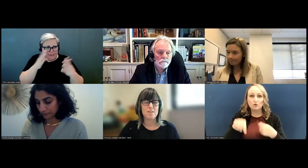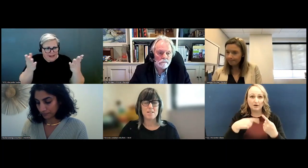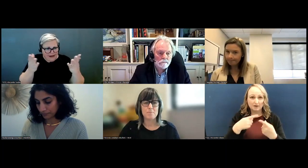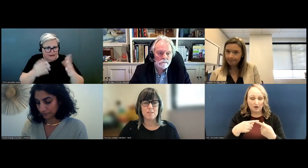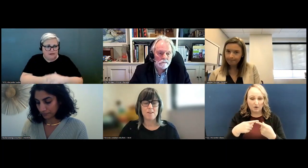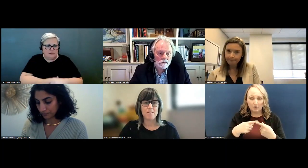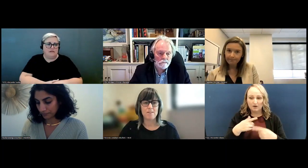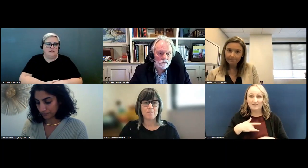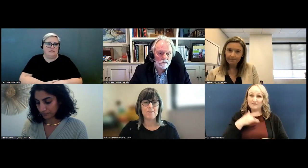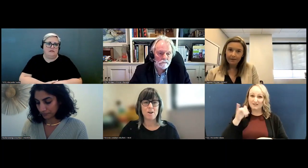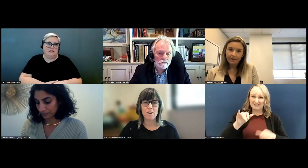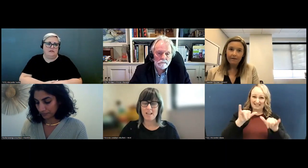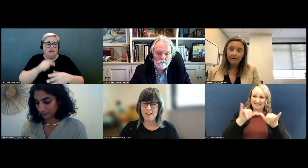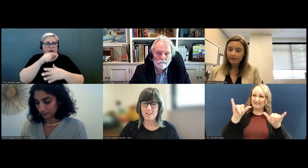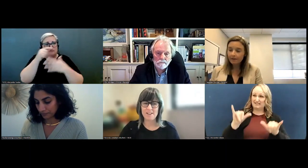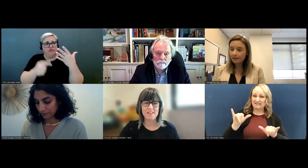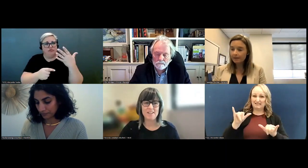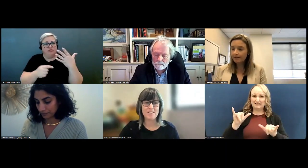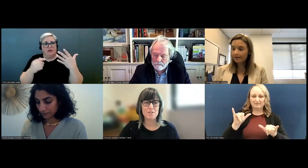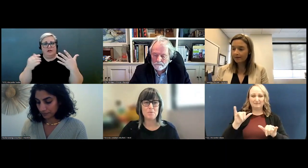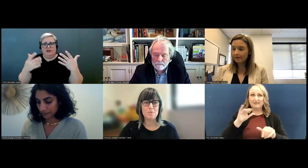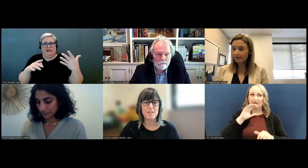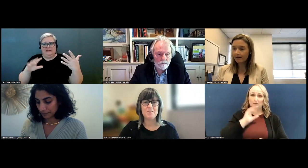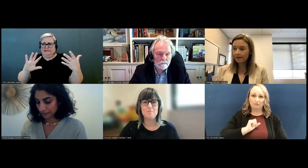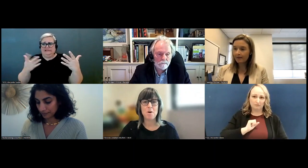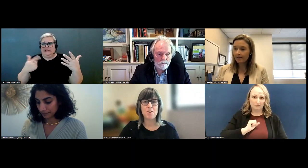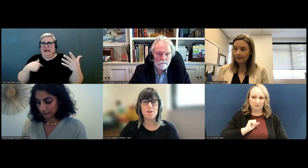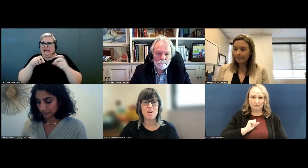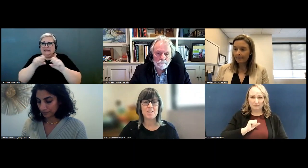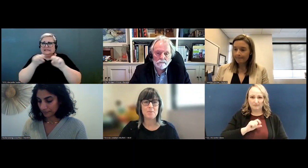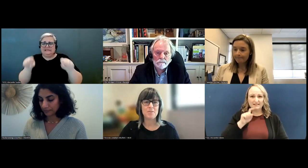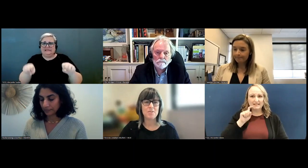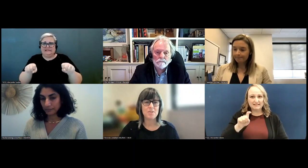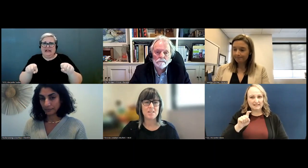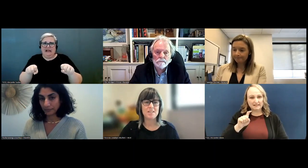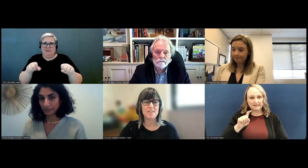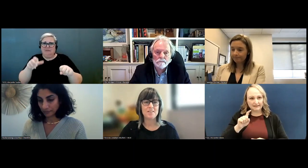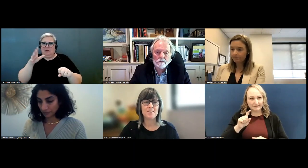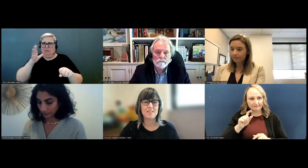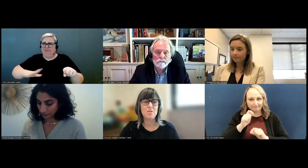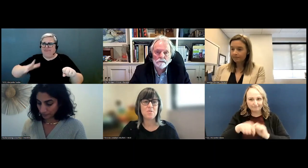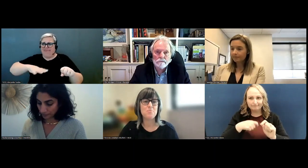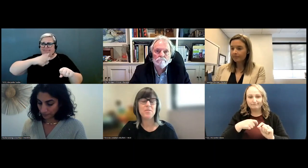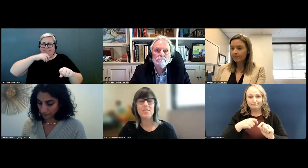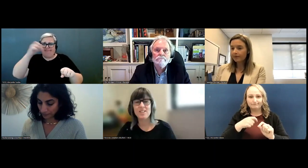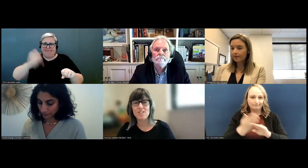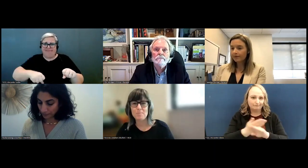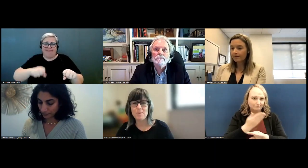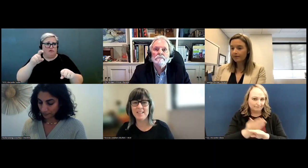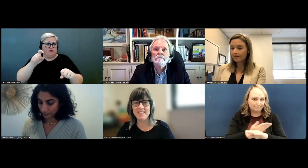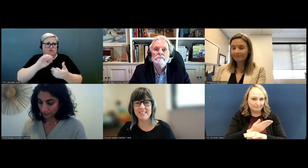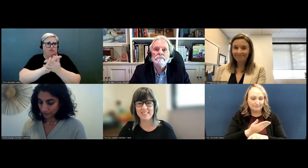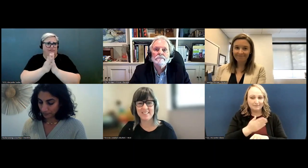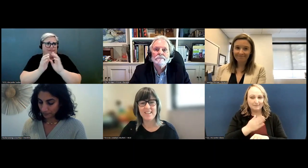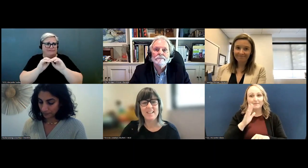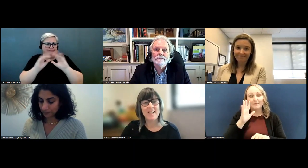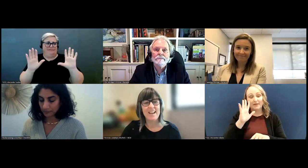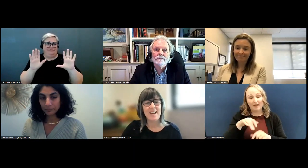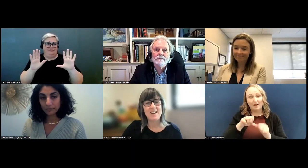like our system is rather archaic and needs to be modernized. But of course, that's a slow-moving ship.